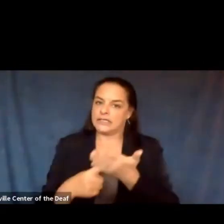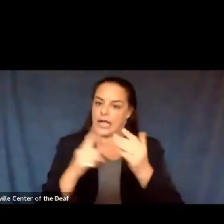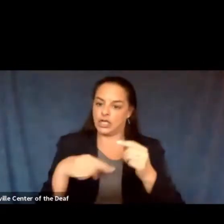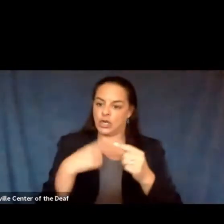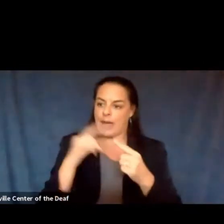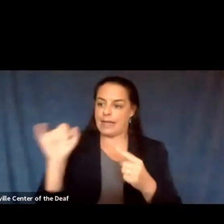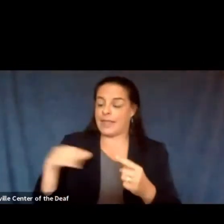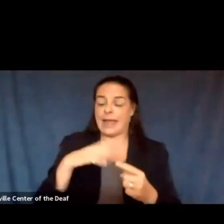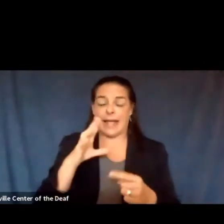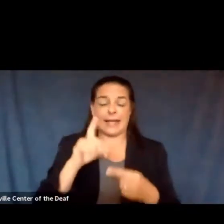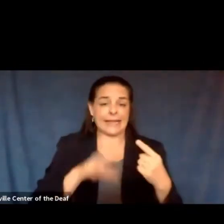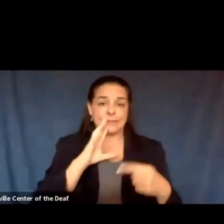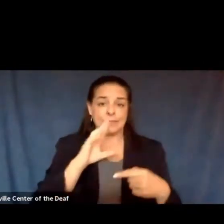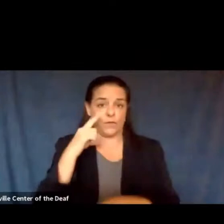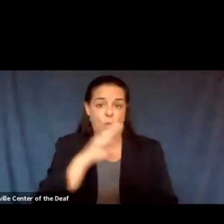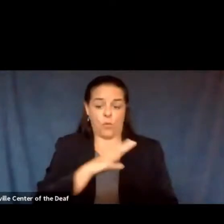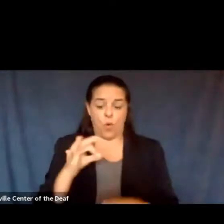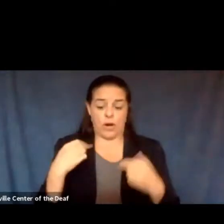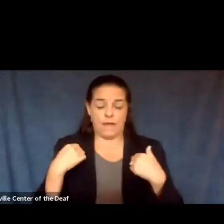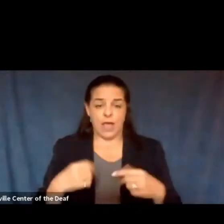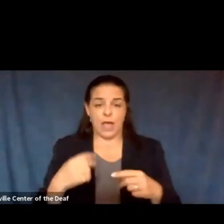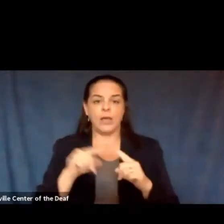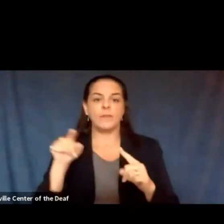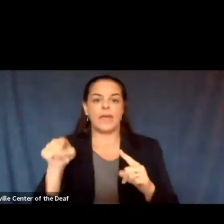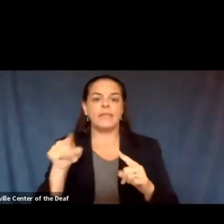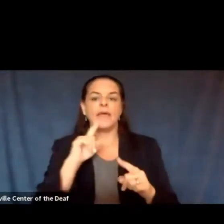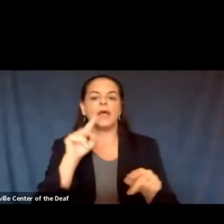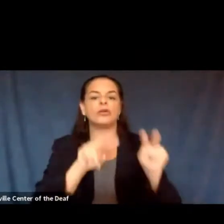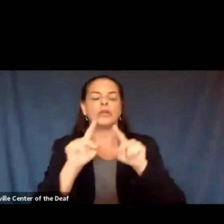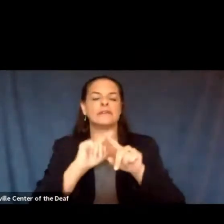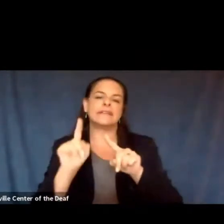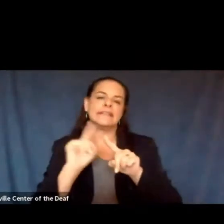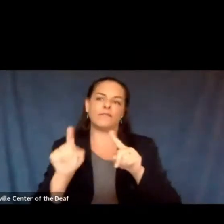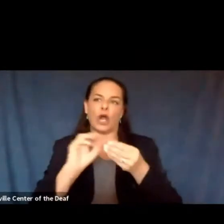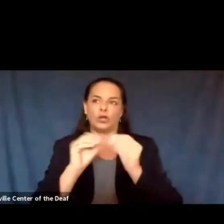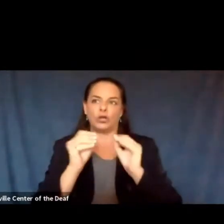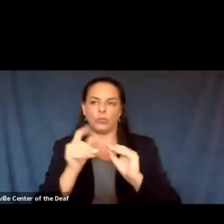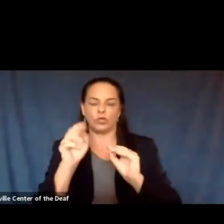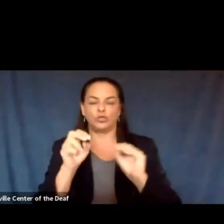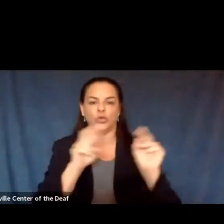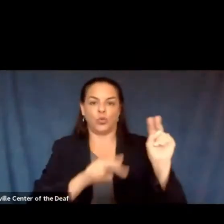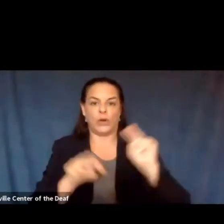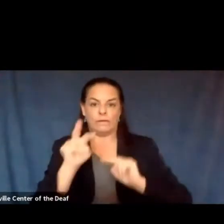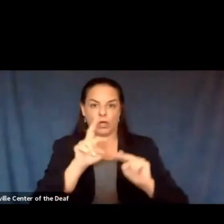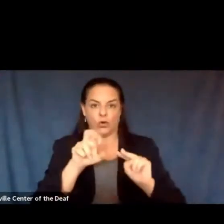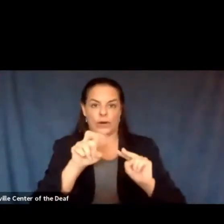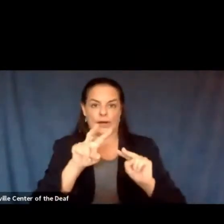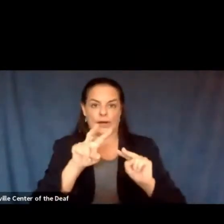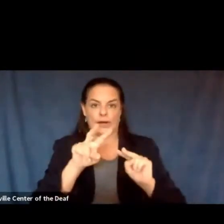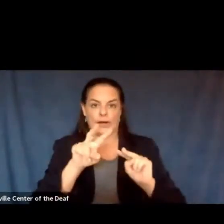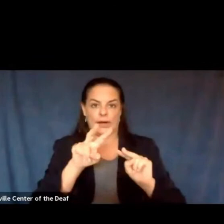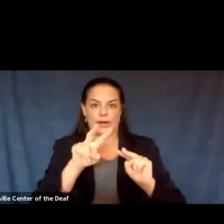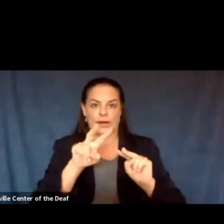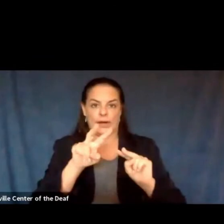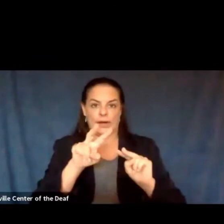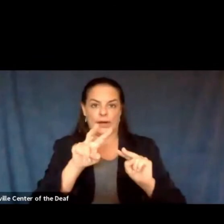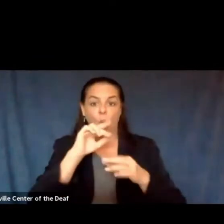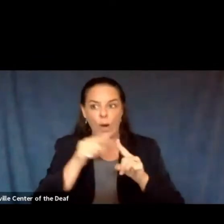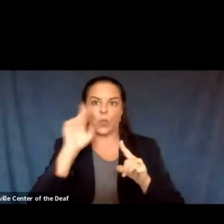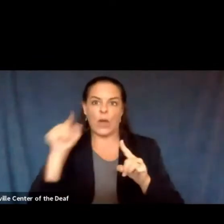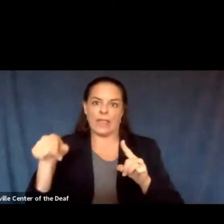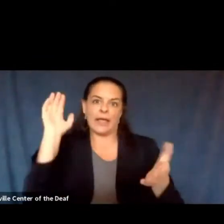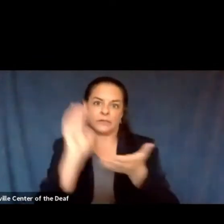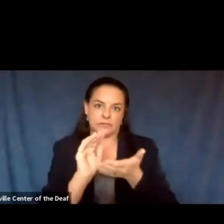speak for the Board of Health, but they are looking at different metrics to review and determine when they will lift